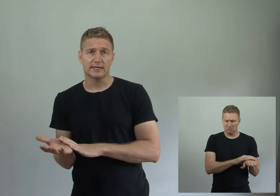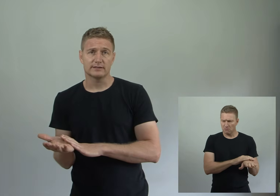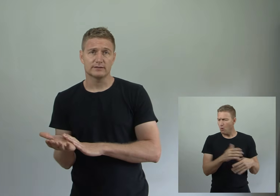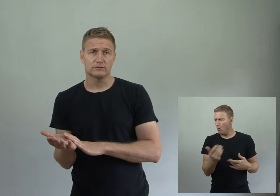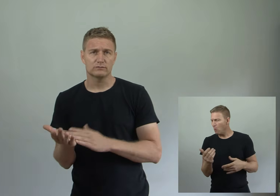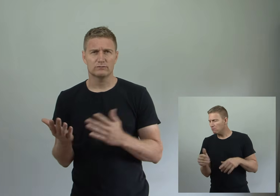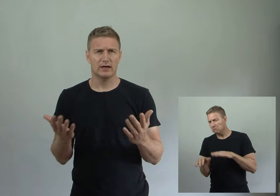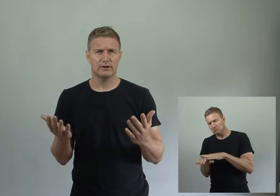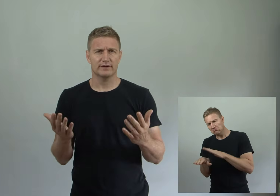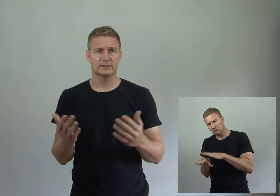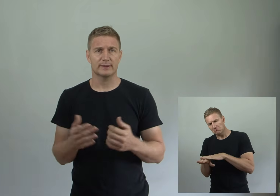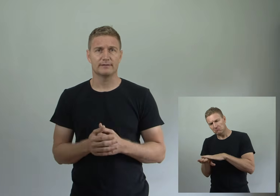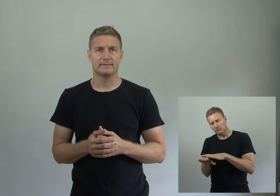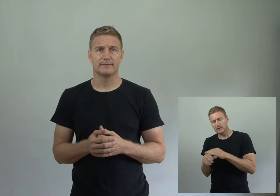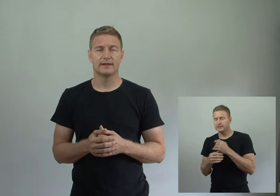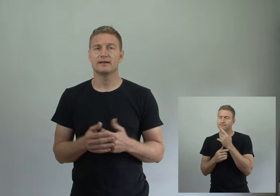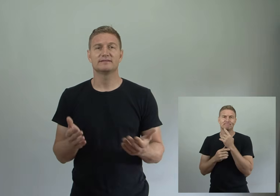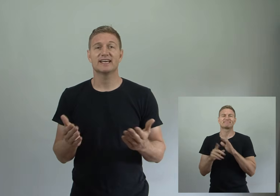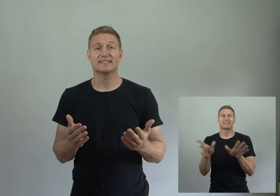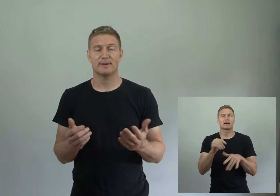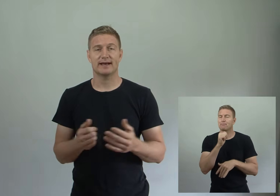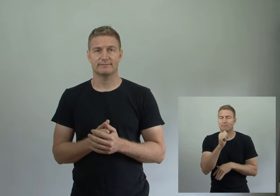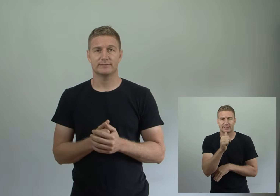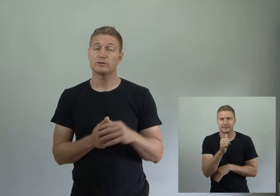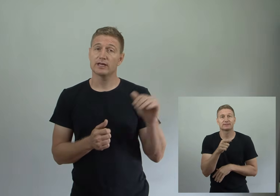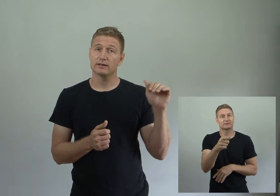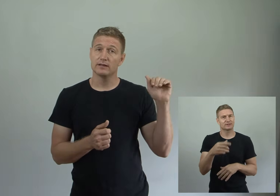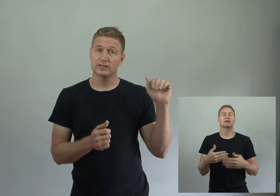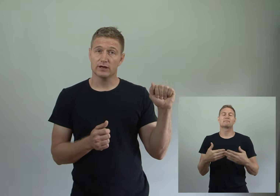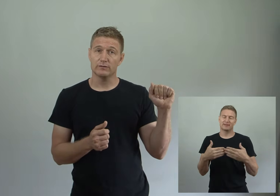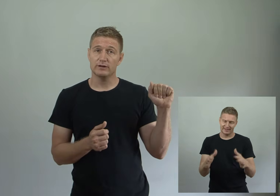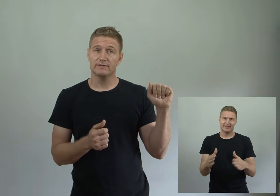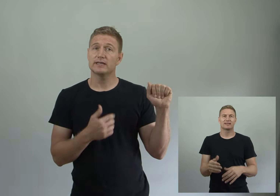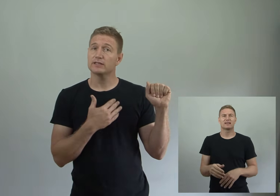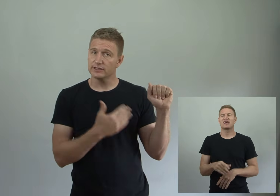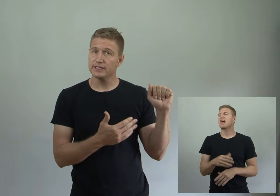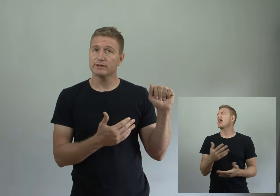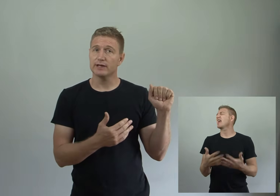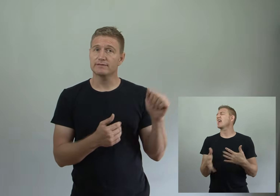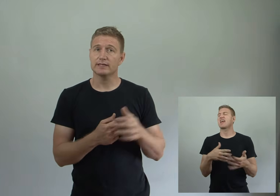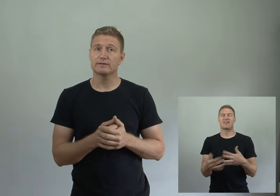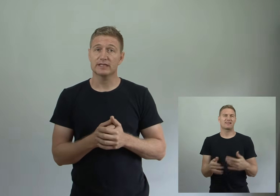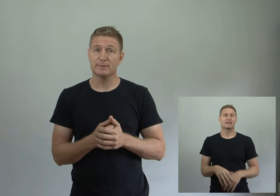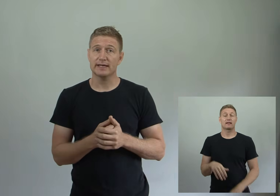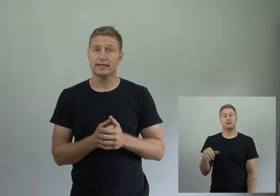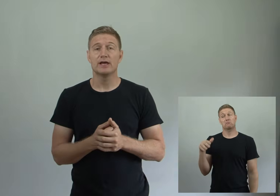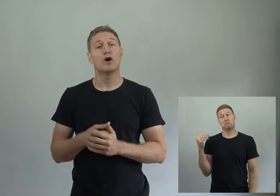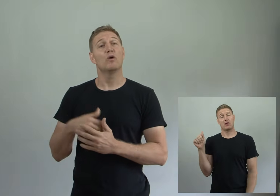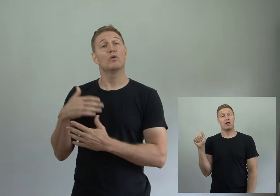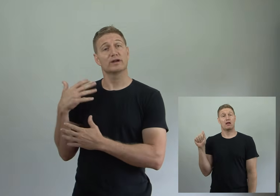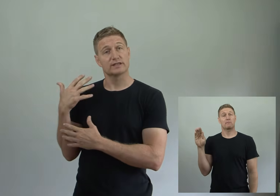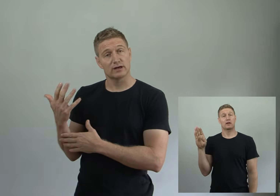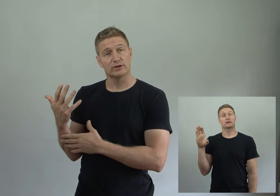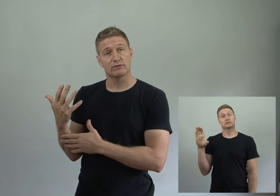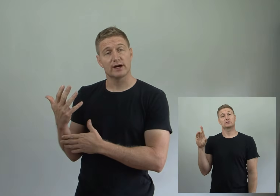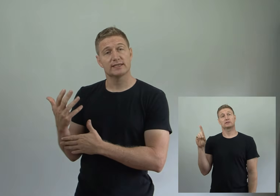right hand, how do I fingerspell? It doesn't matter. You can start with your left hand and continue with your left hand fingerspelling,